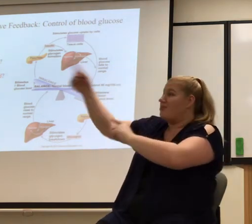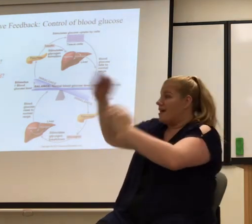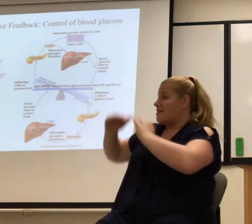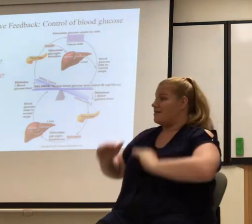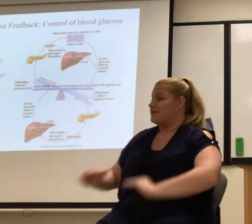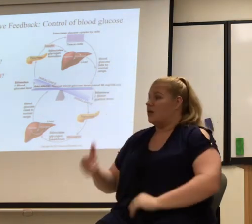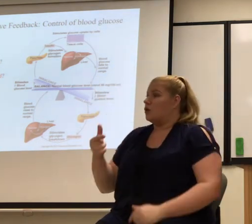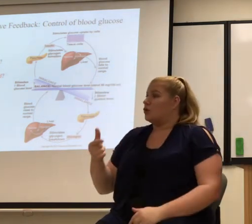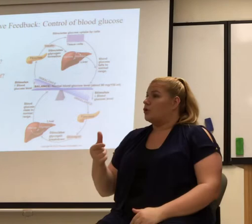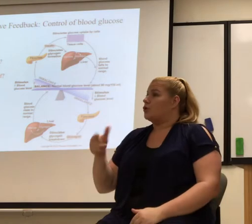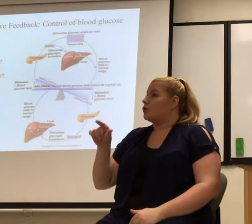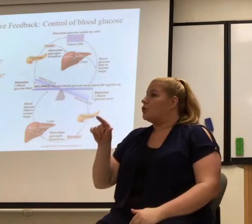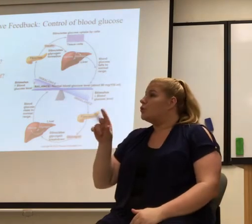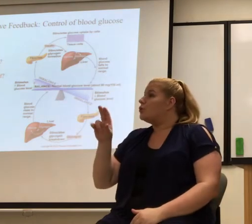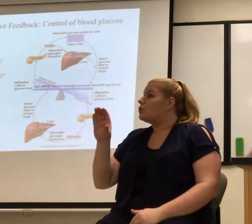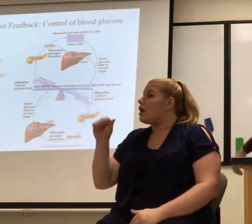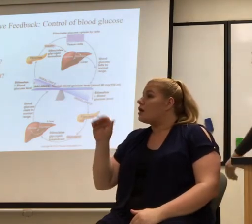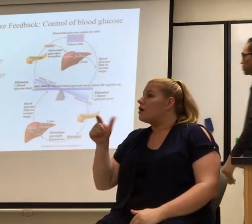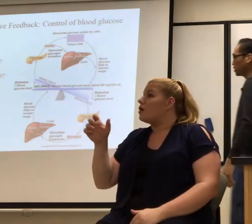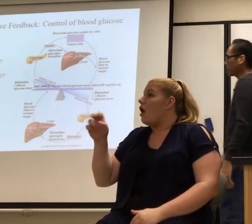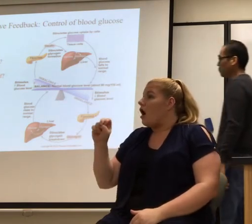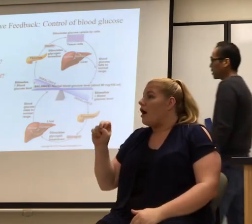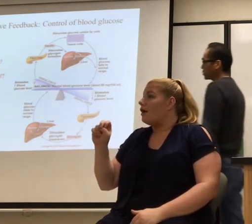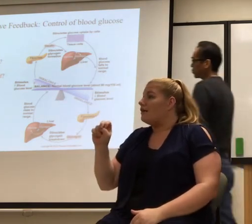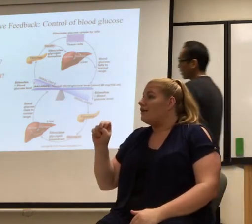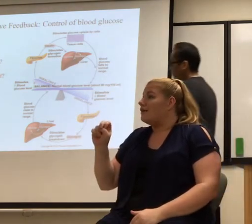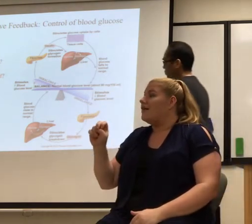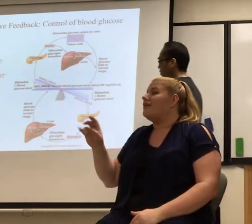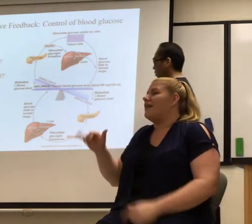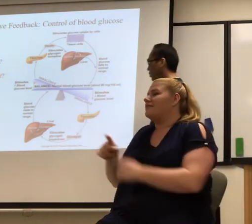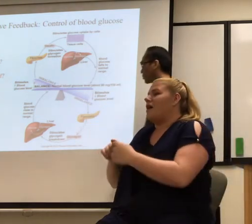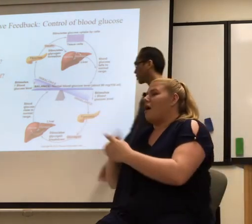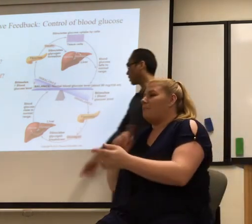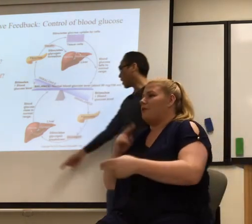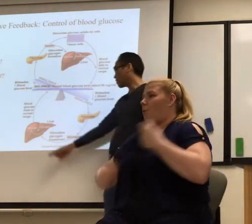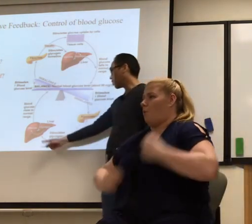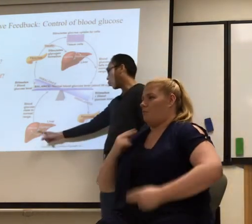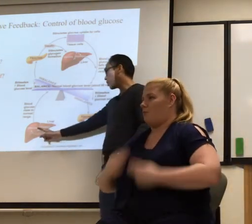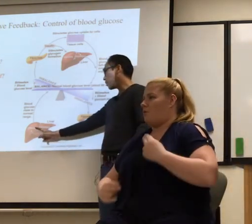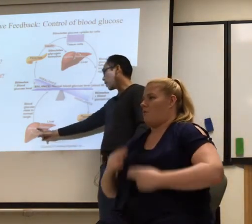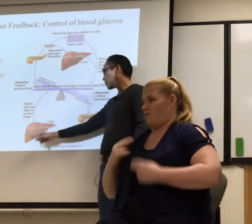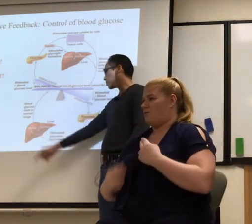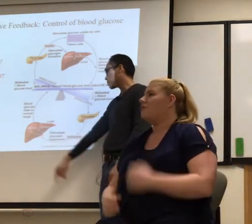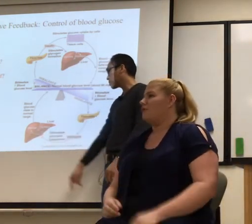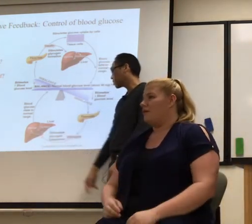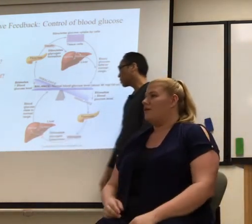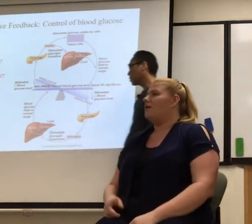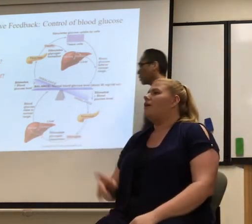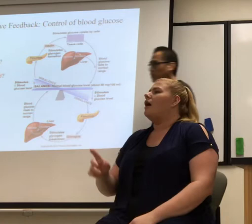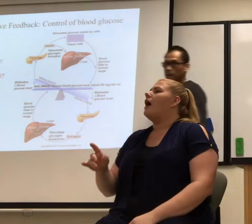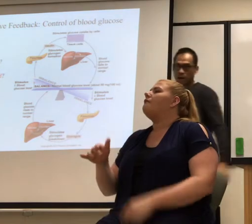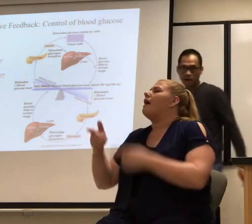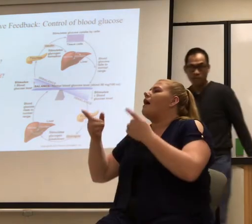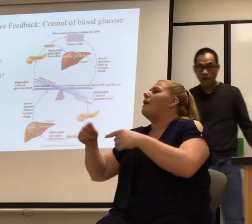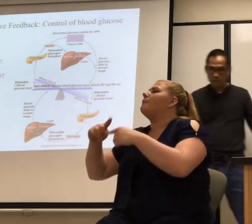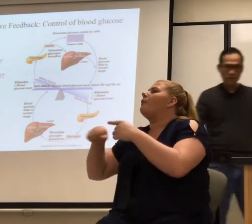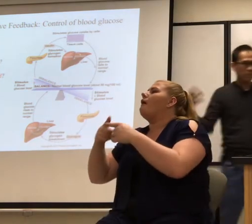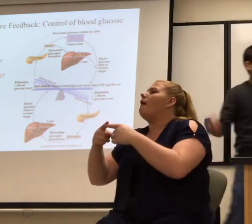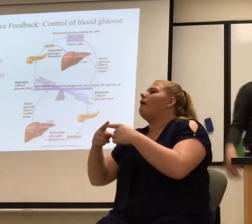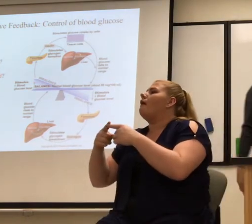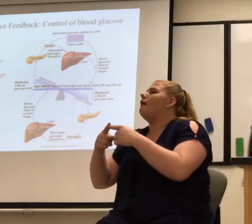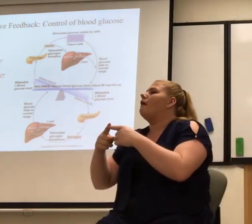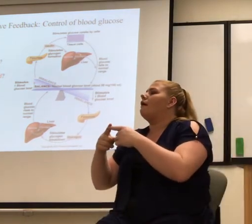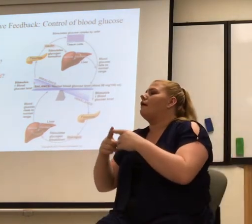glycogen to release glucose into the bloodstream so the glucose can get to the working muscles for